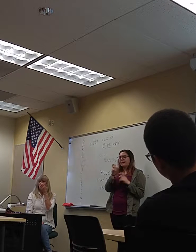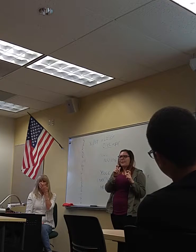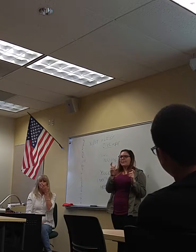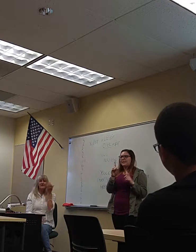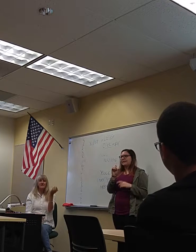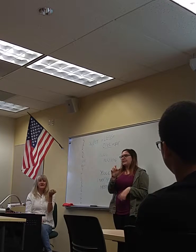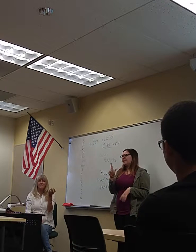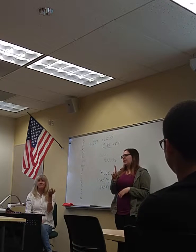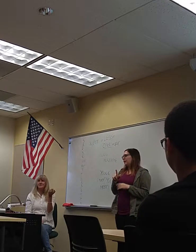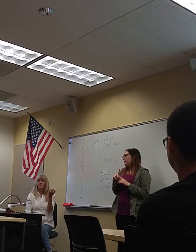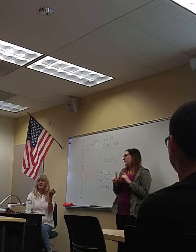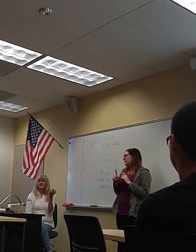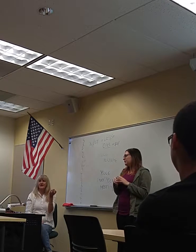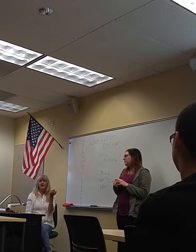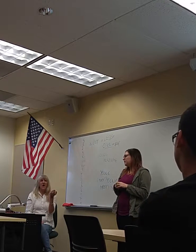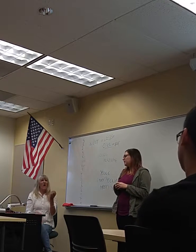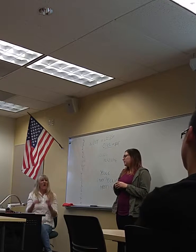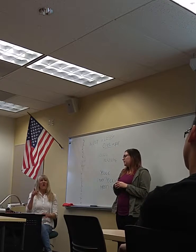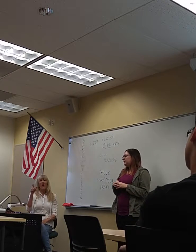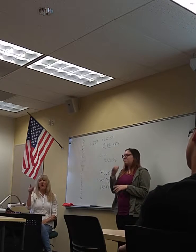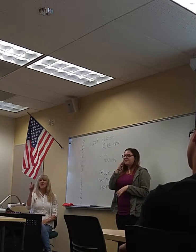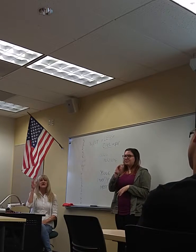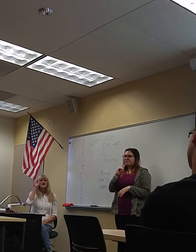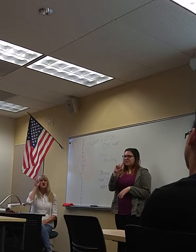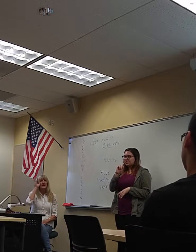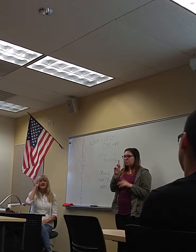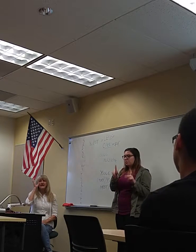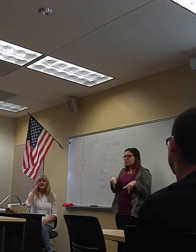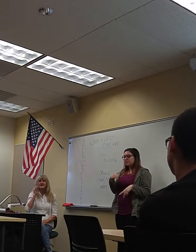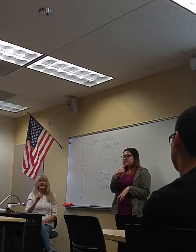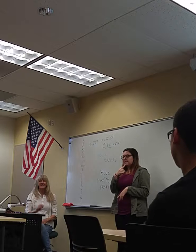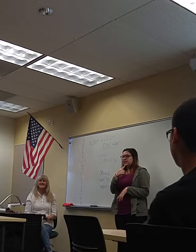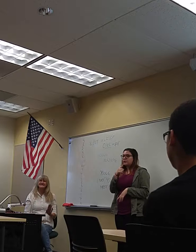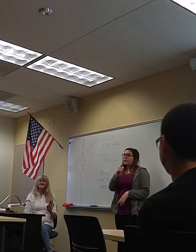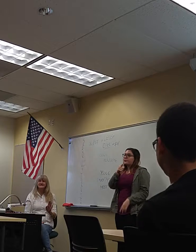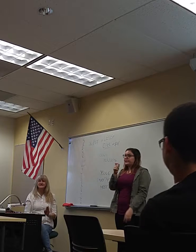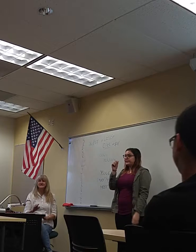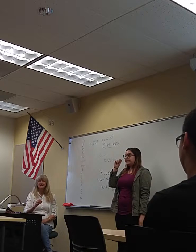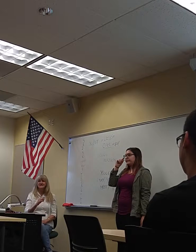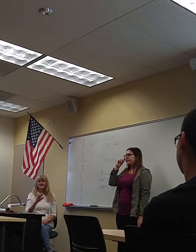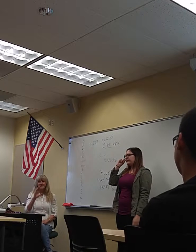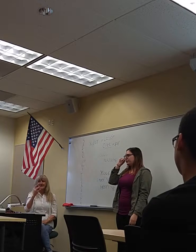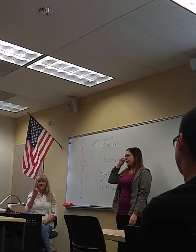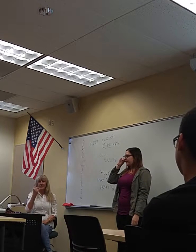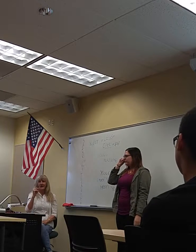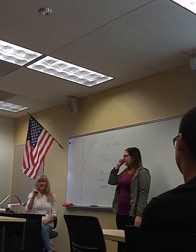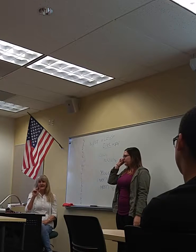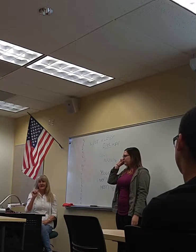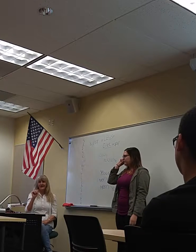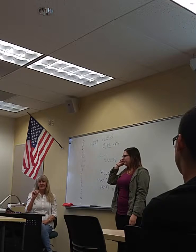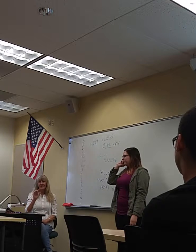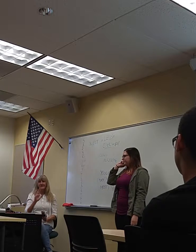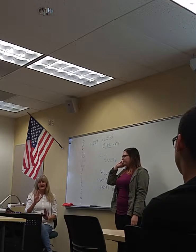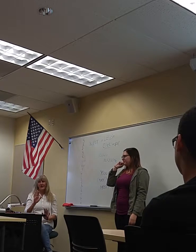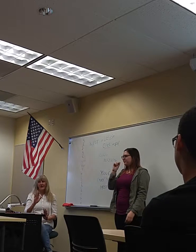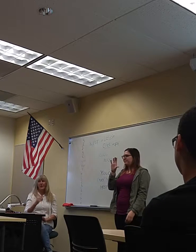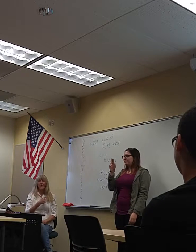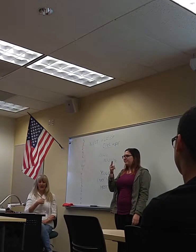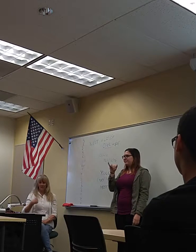But if a deaf person were to say, oh, he's Chinese, I was like, China, or, or I would